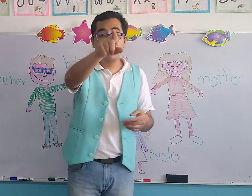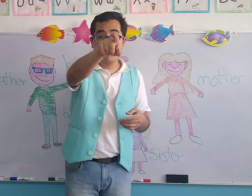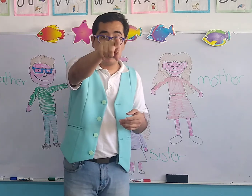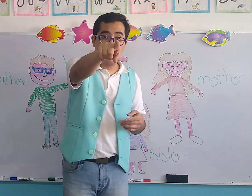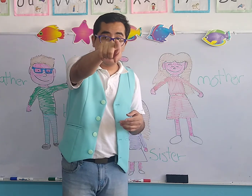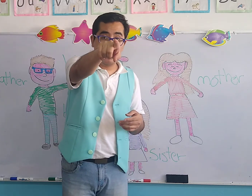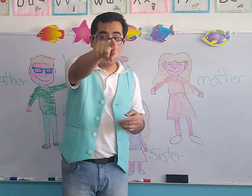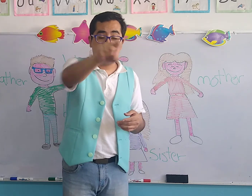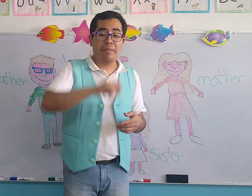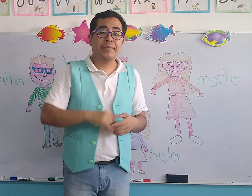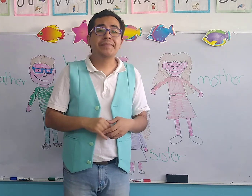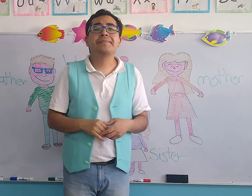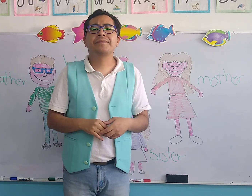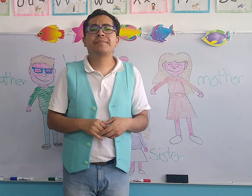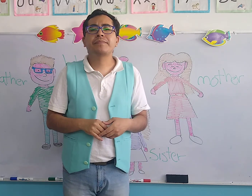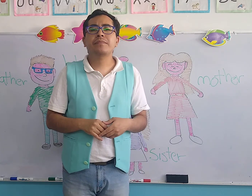your mother's name?